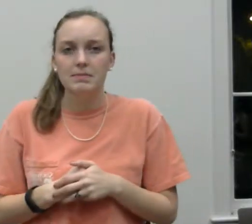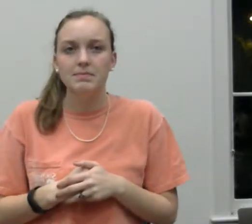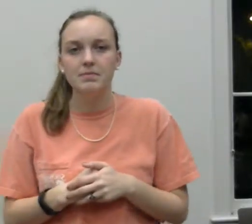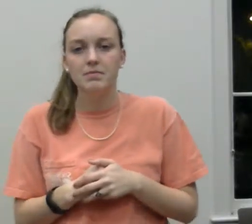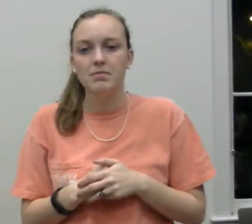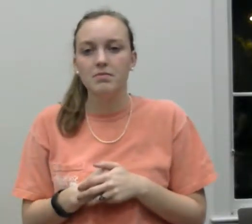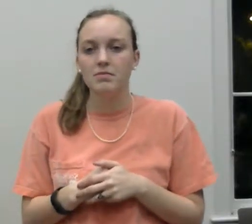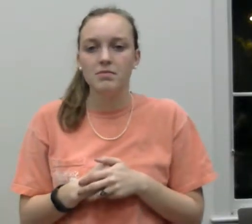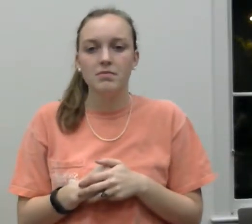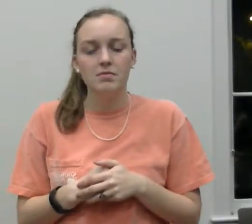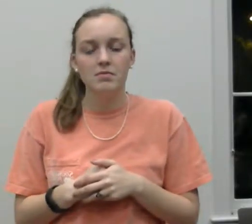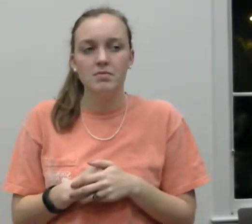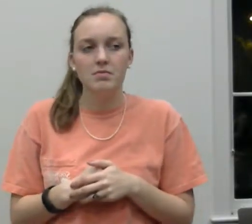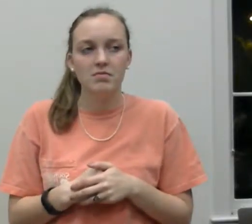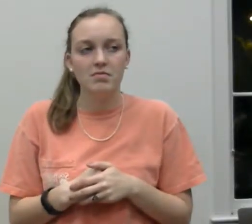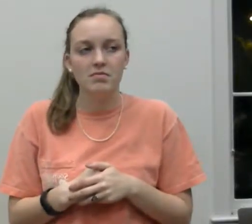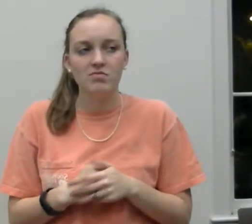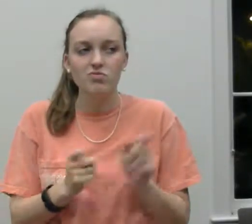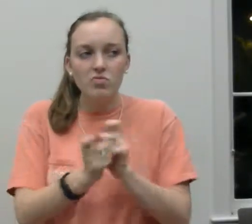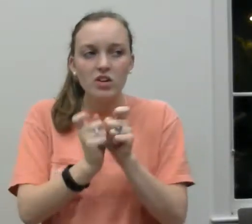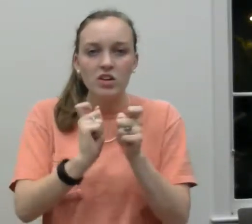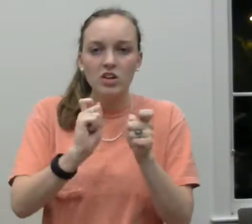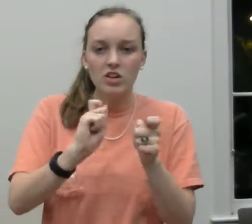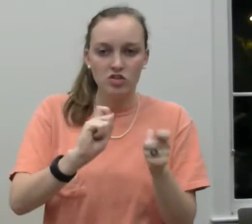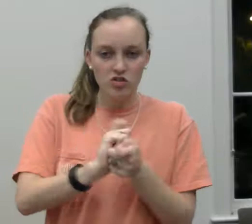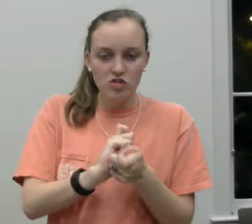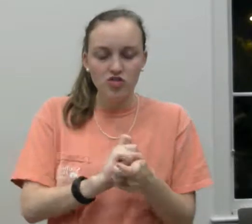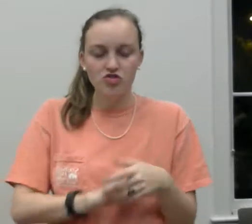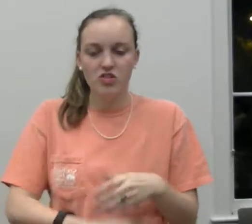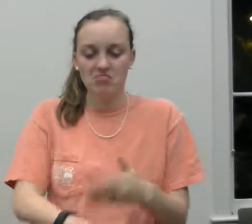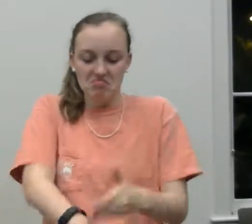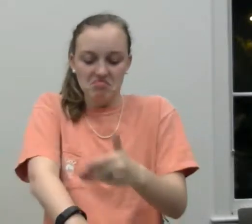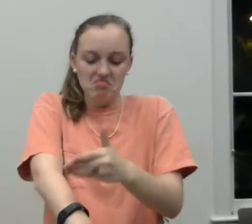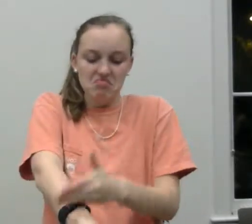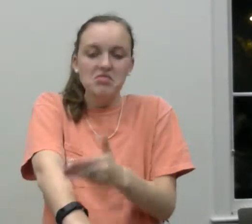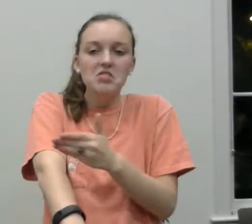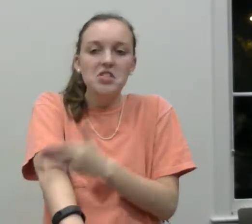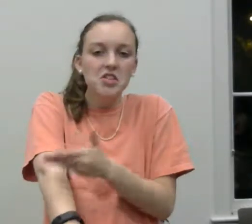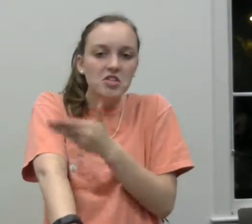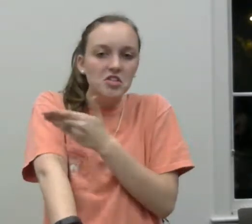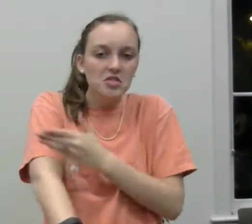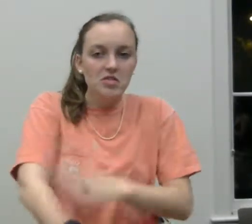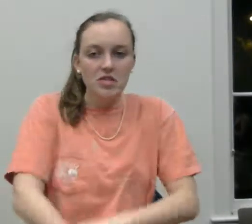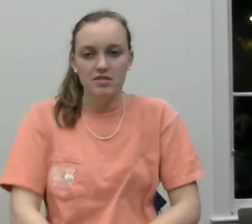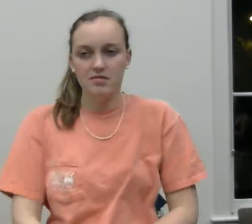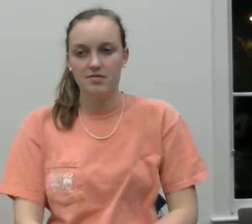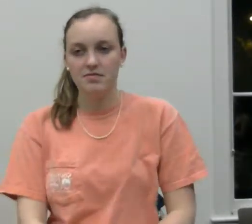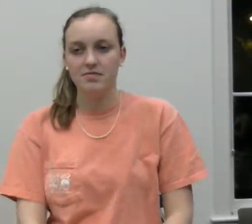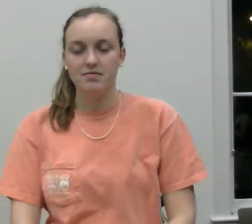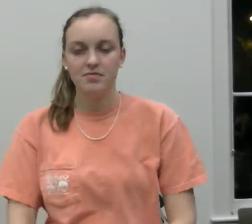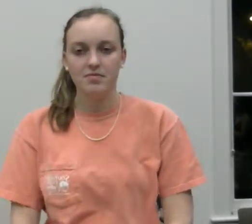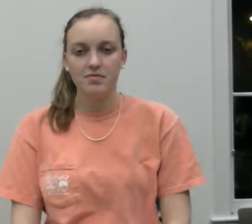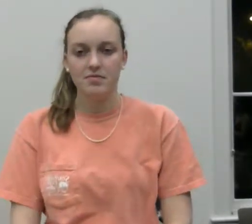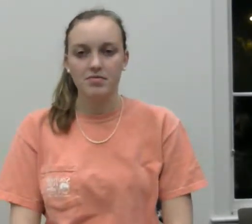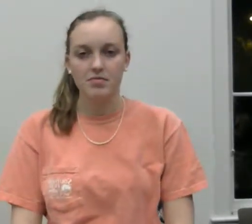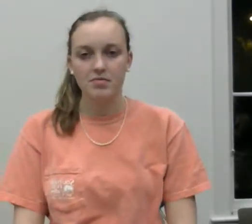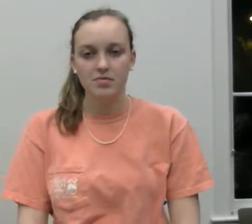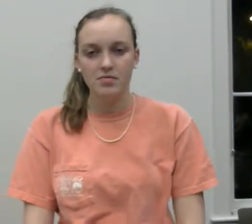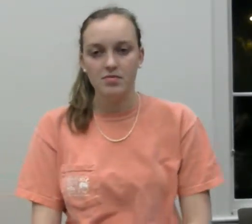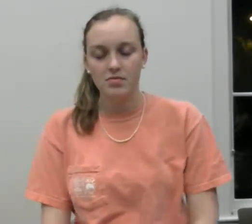about adaptation and selection. These are things we'll be going over. All very important. So it'll go all four very